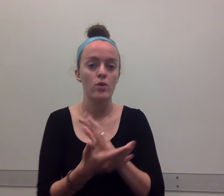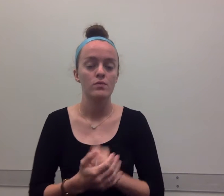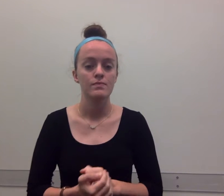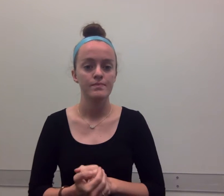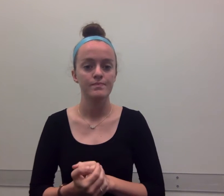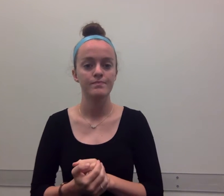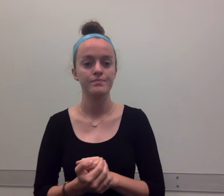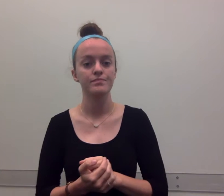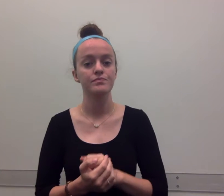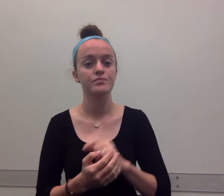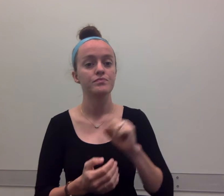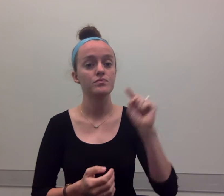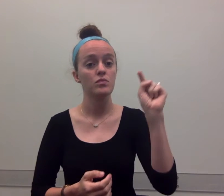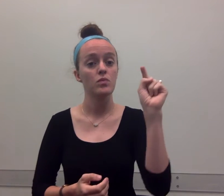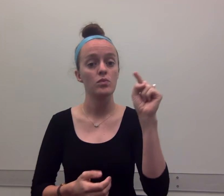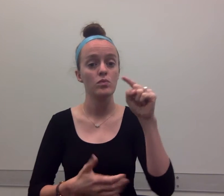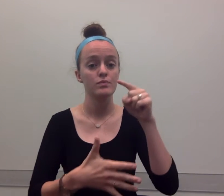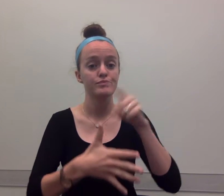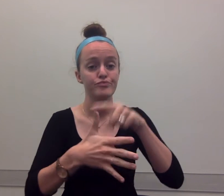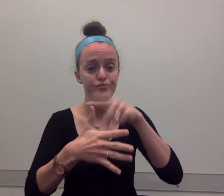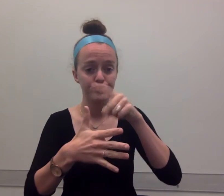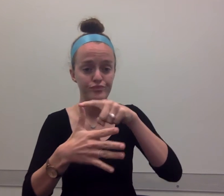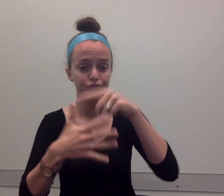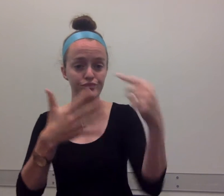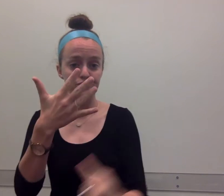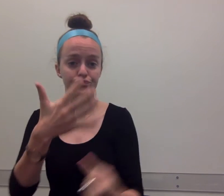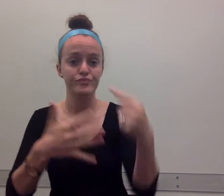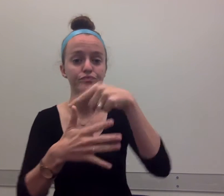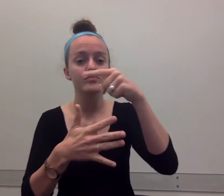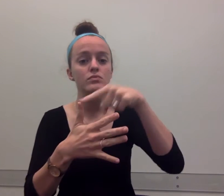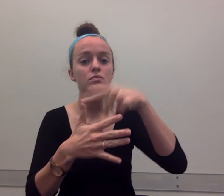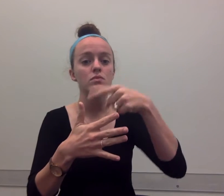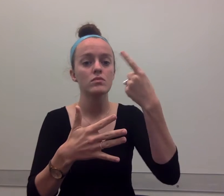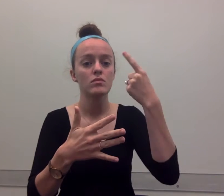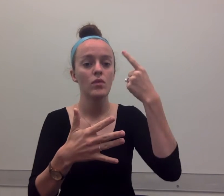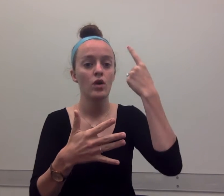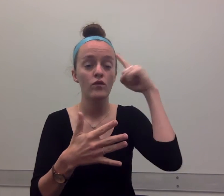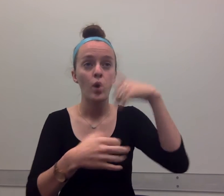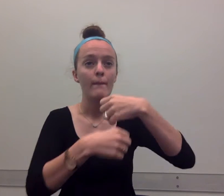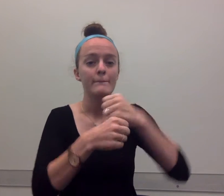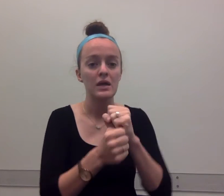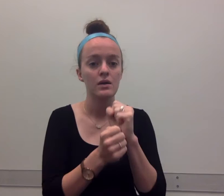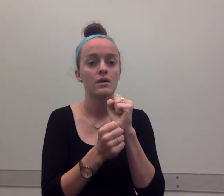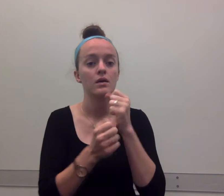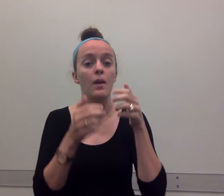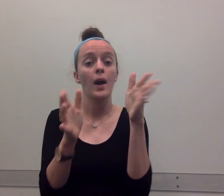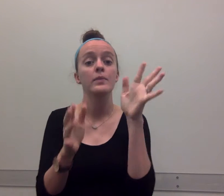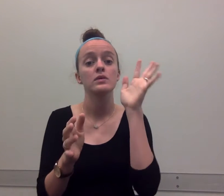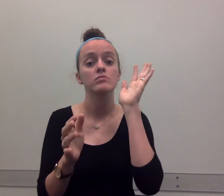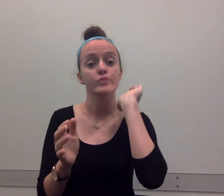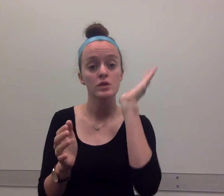The first step in delivering or developing a public speaking presentation is the wake